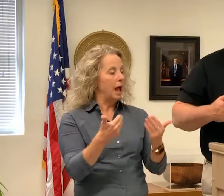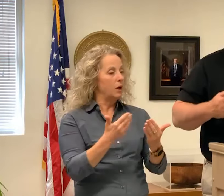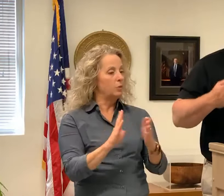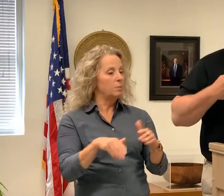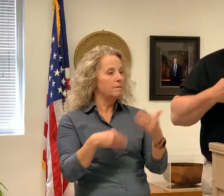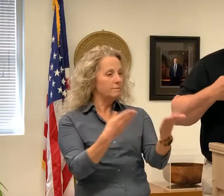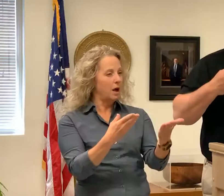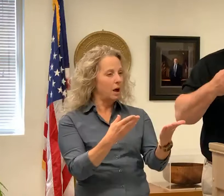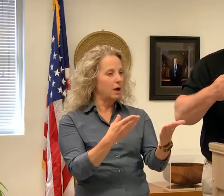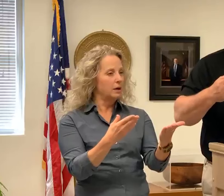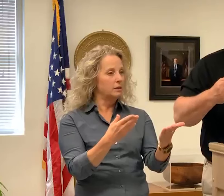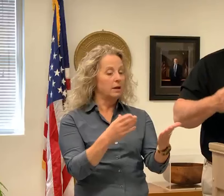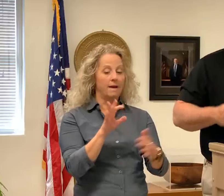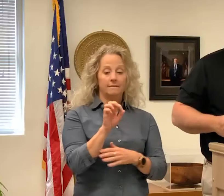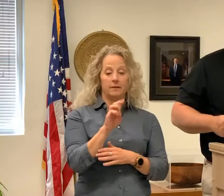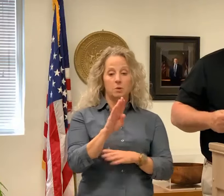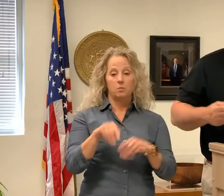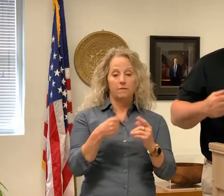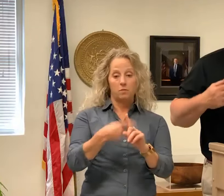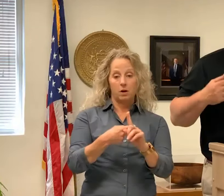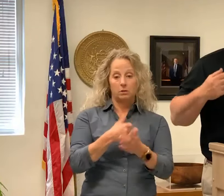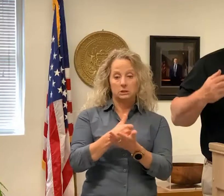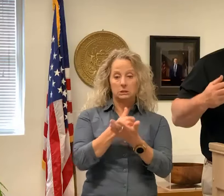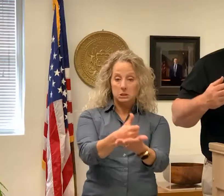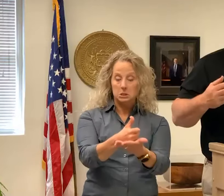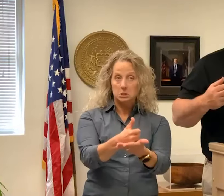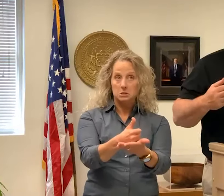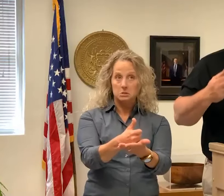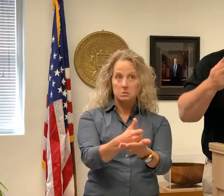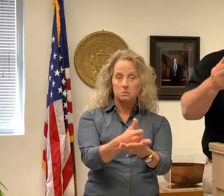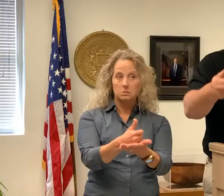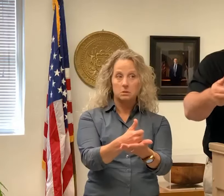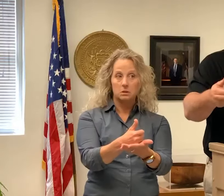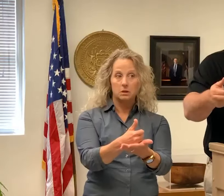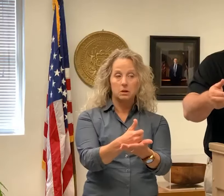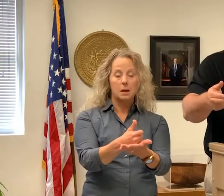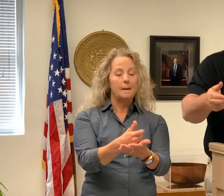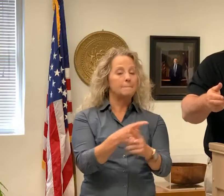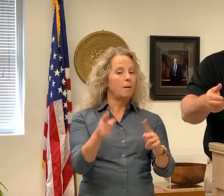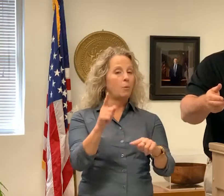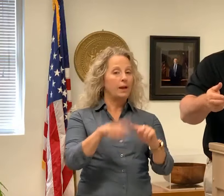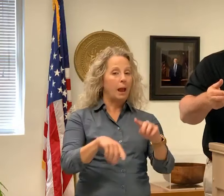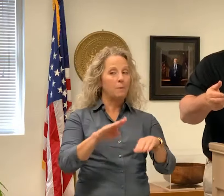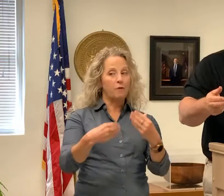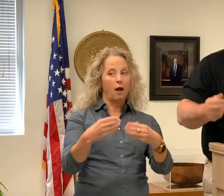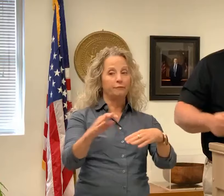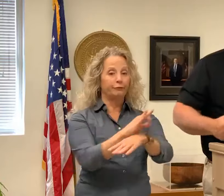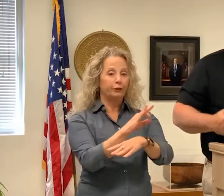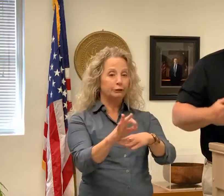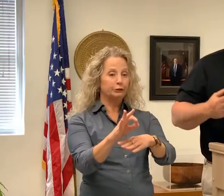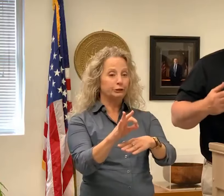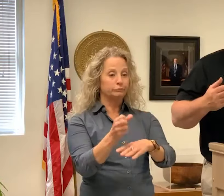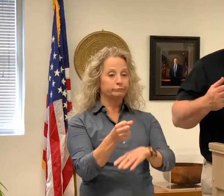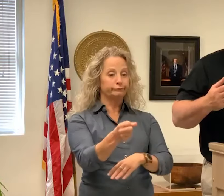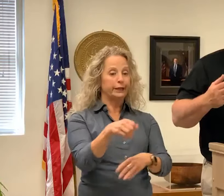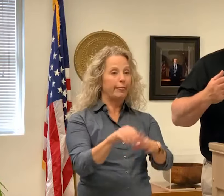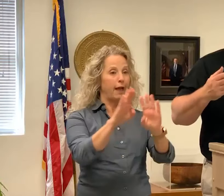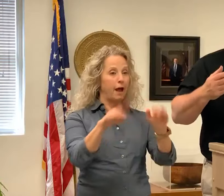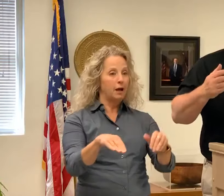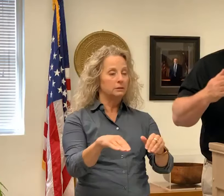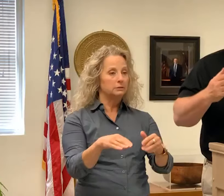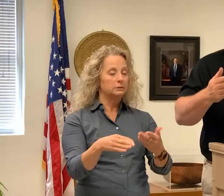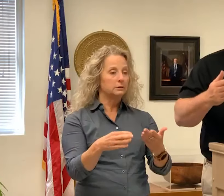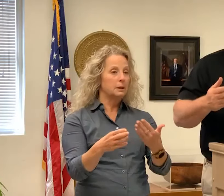do we provide that. While FEMA could provide rental assistance, maybe we can't provide the furniture that you may need to put in. Maybe we can't